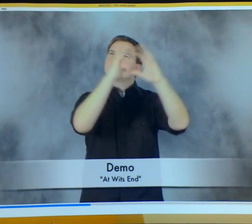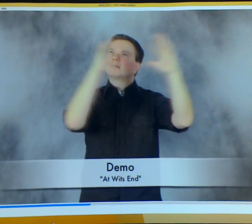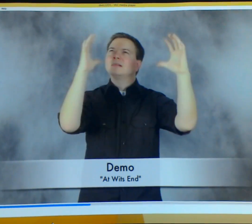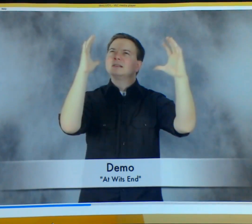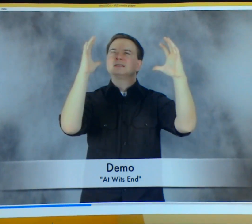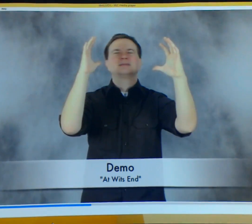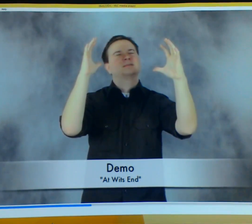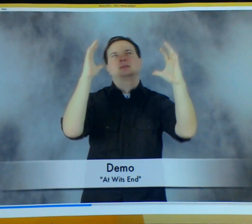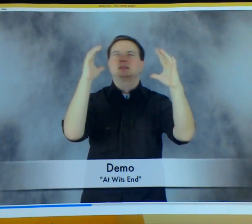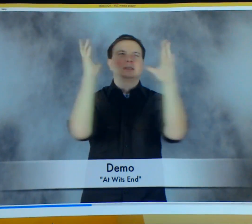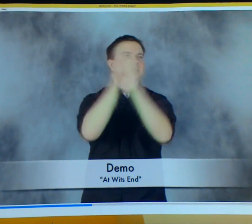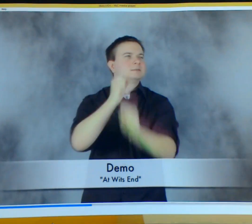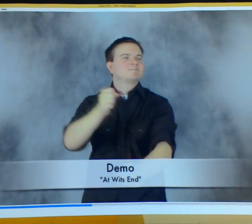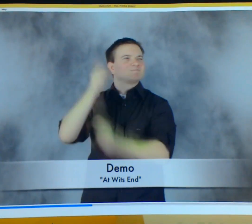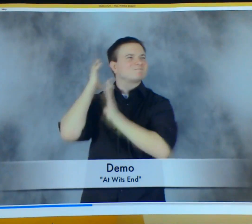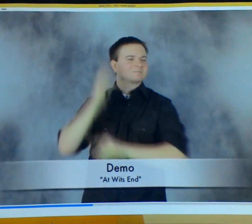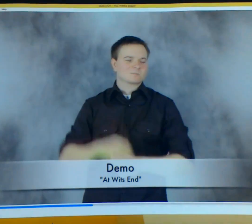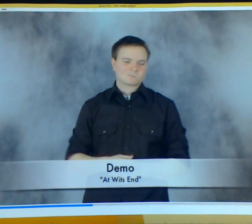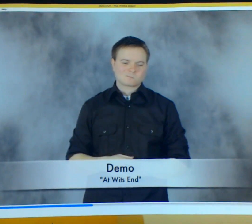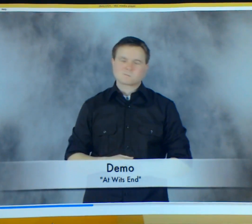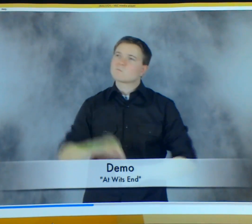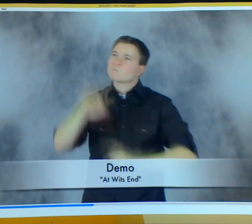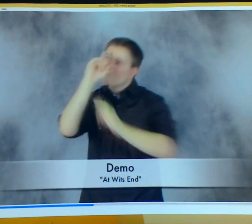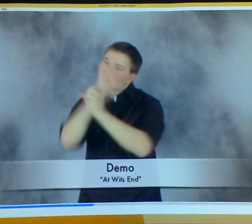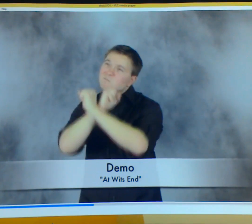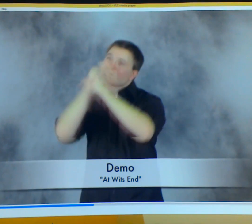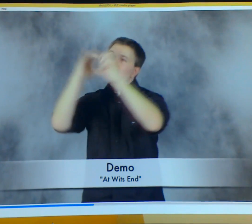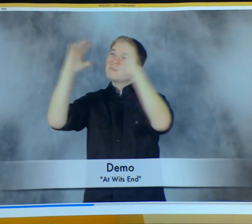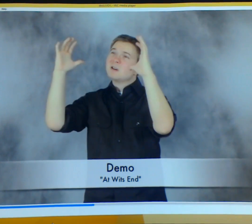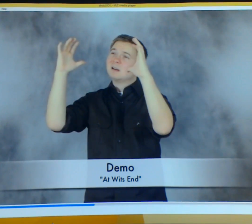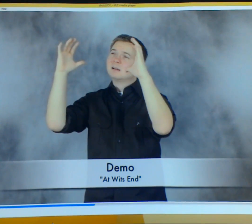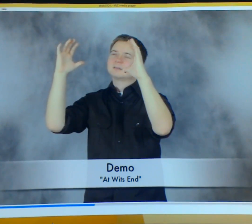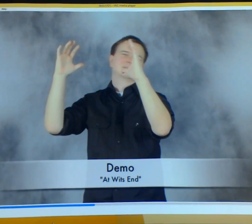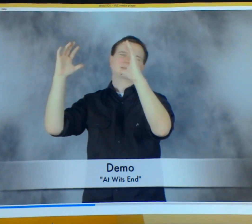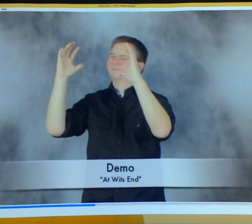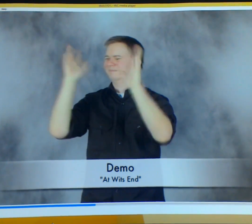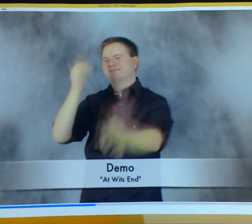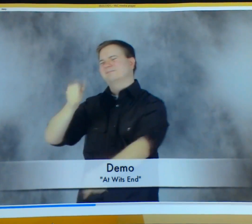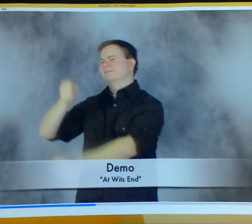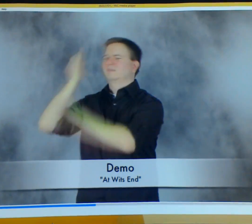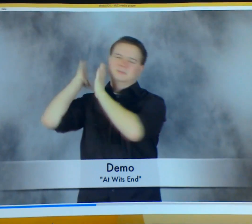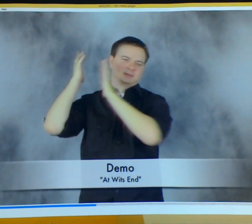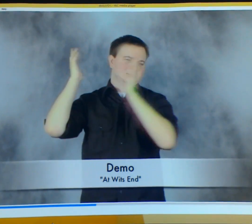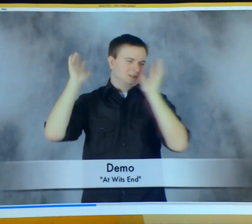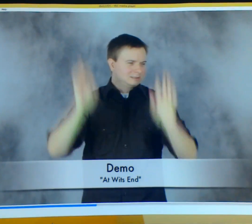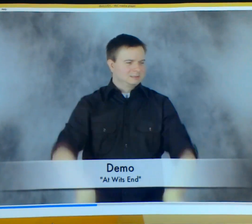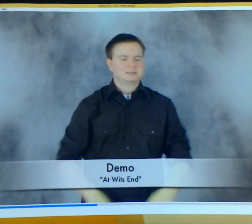No matter how many ideas I came up with, there didn't seem to be a good solution.